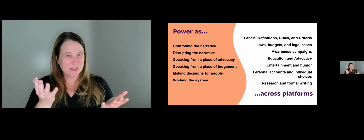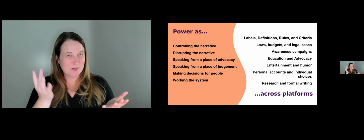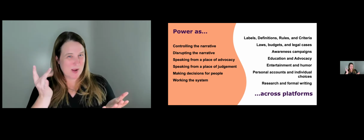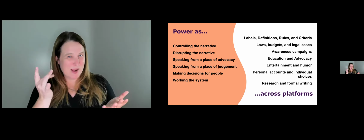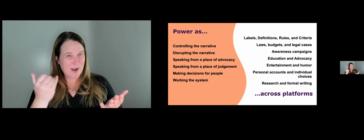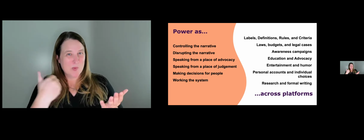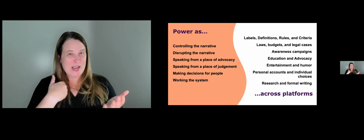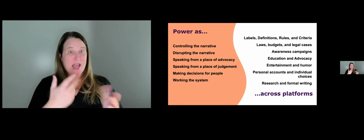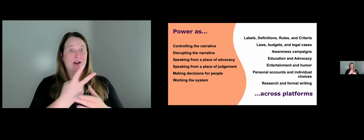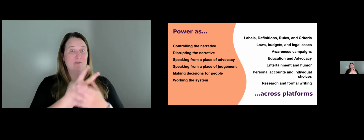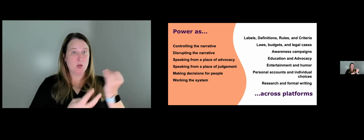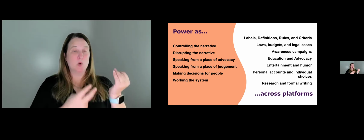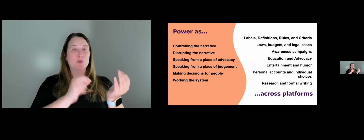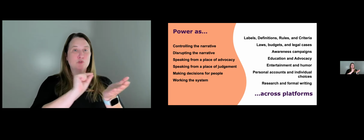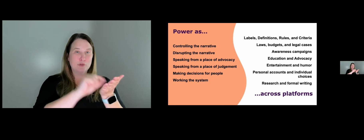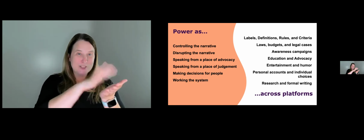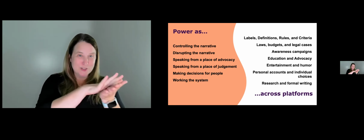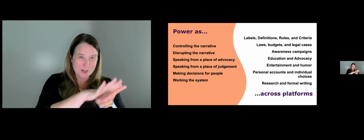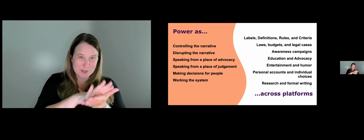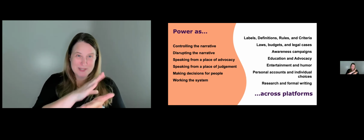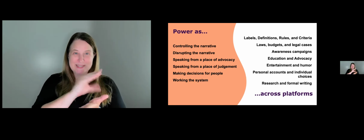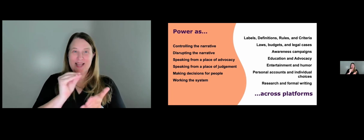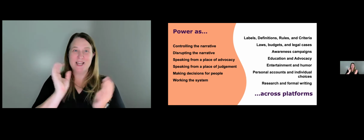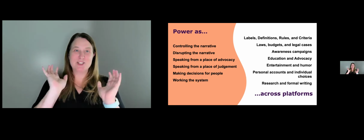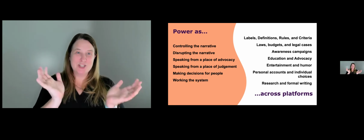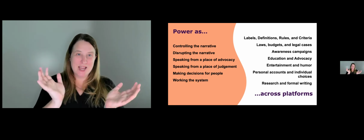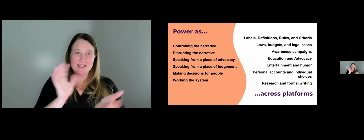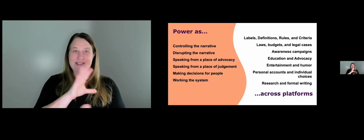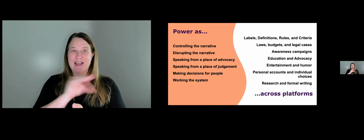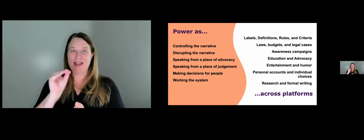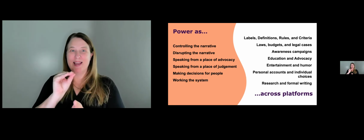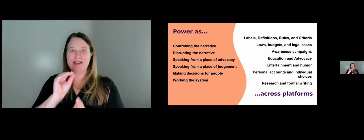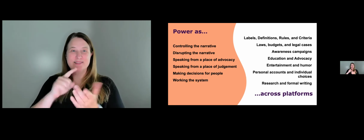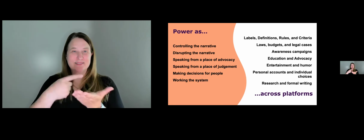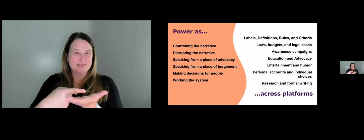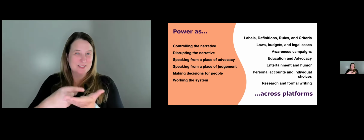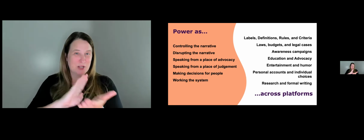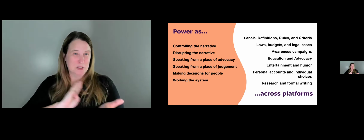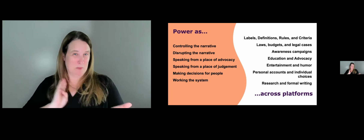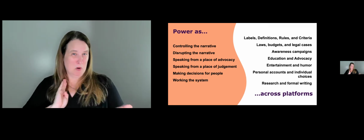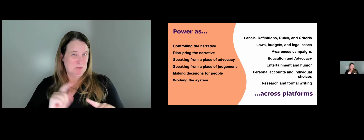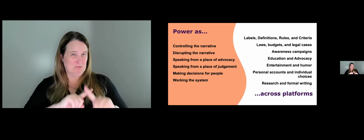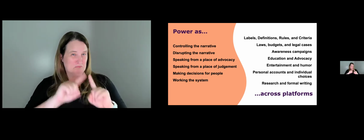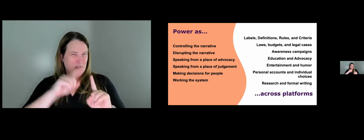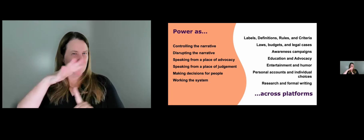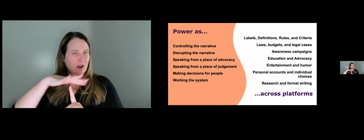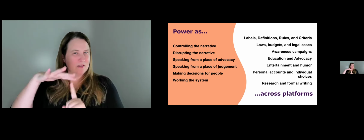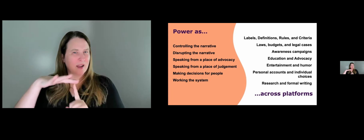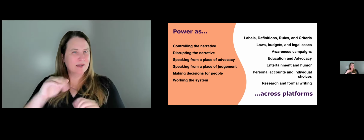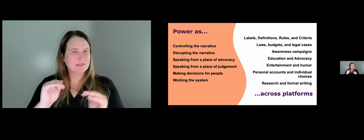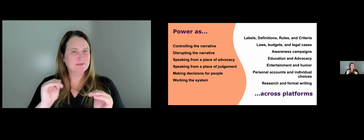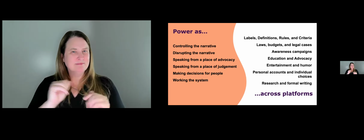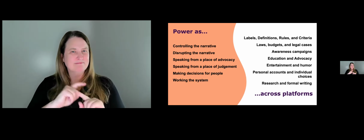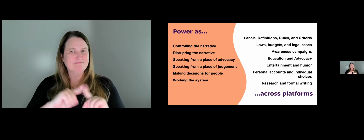and informal language between those two things and those different settings, because we are both writing research papers and we